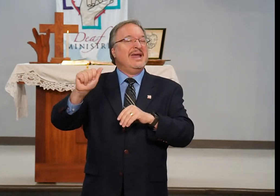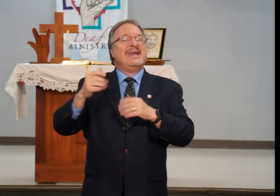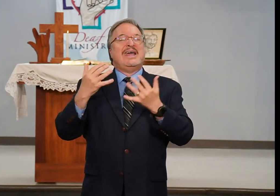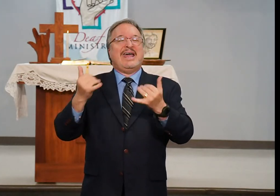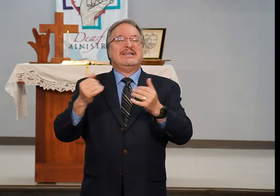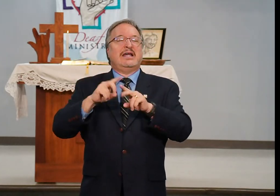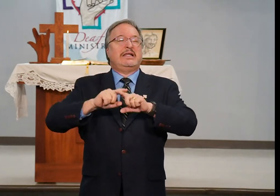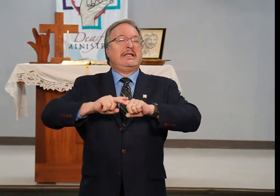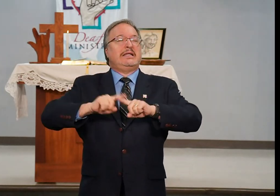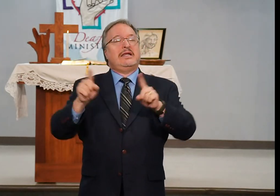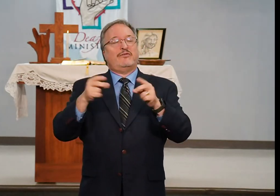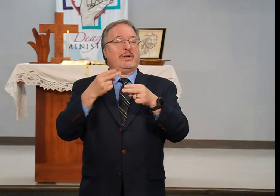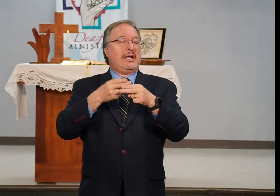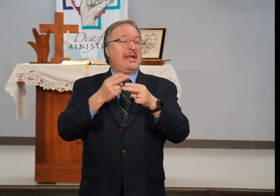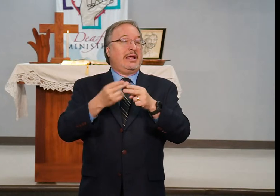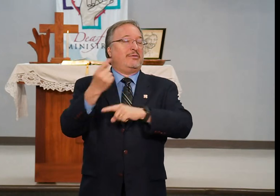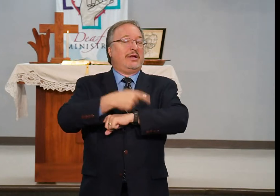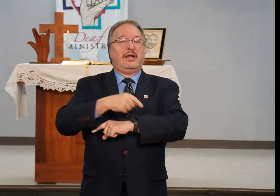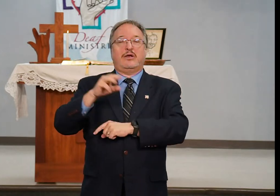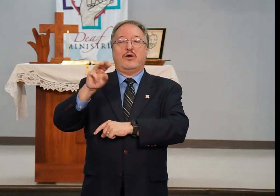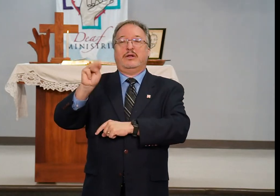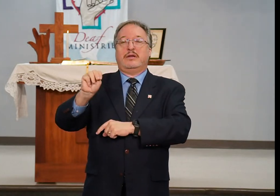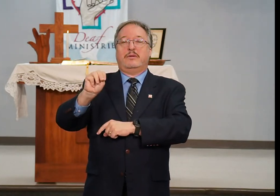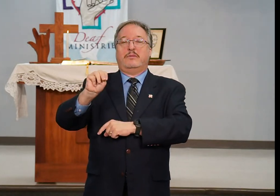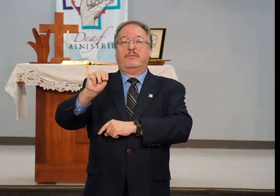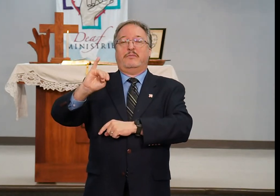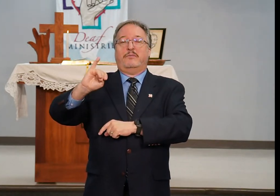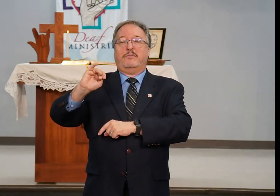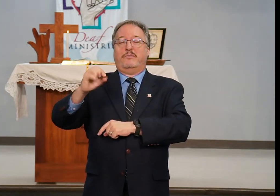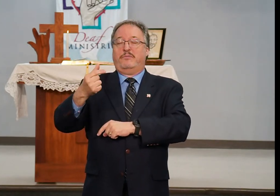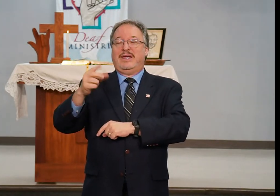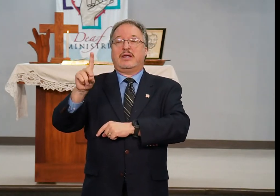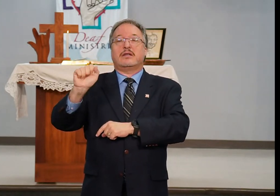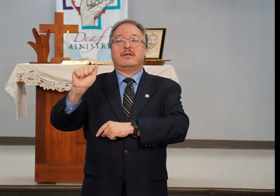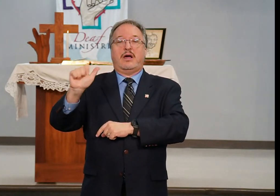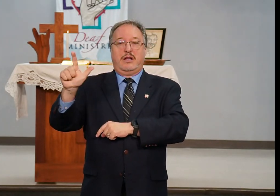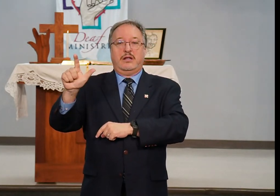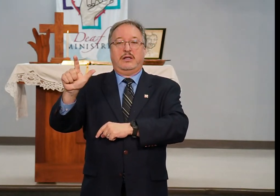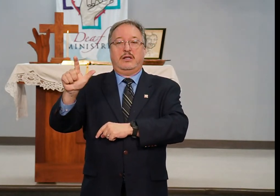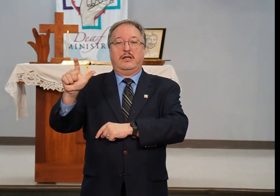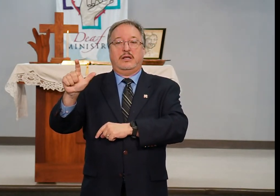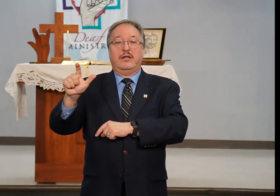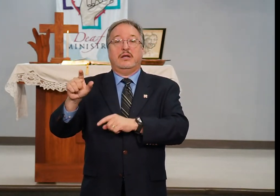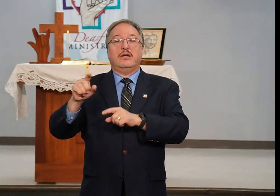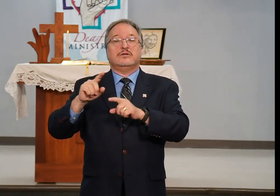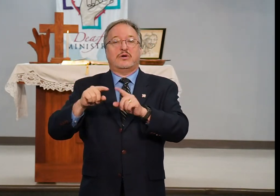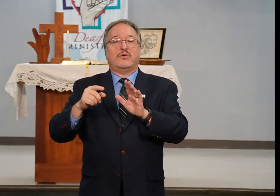where Magdala is located. Now it no longer is named Magdala. Now it's called Migdal,